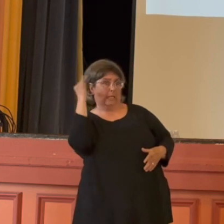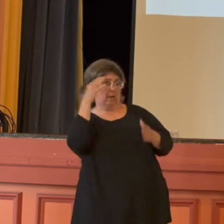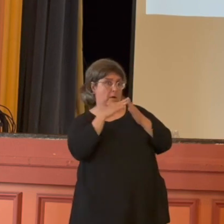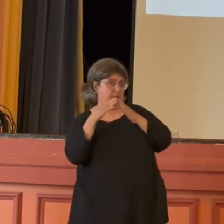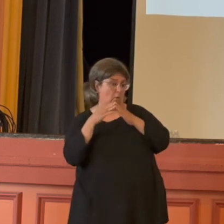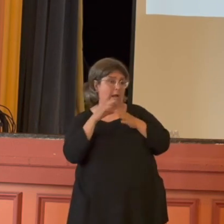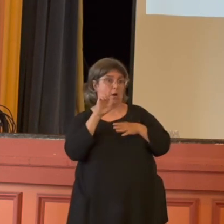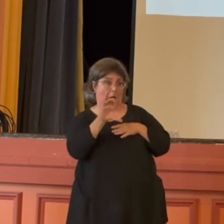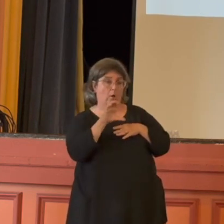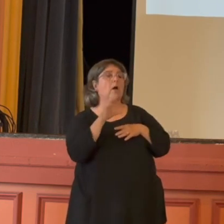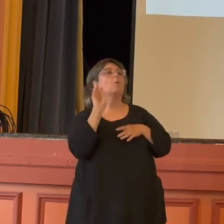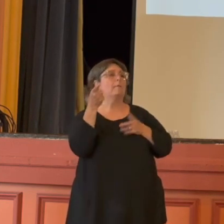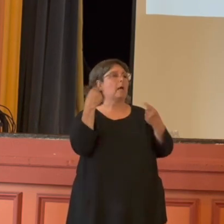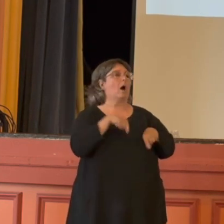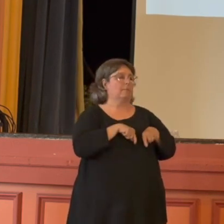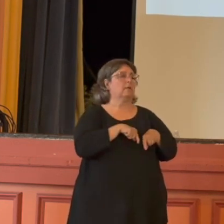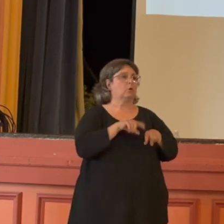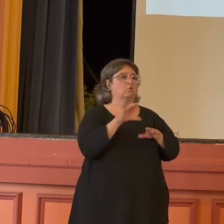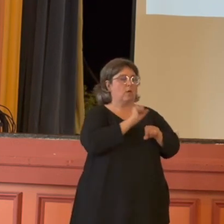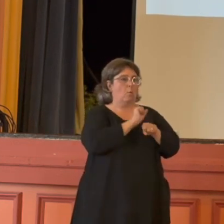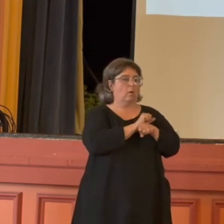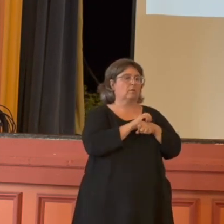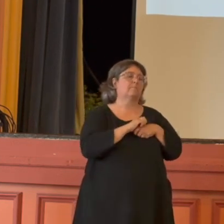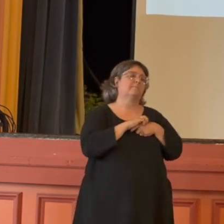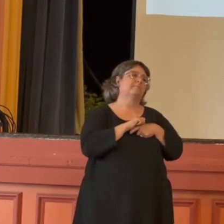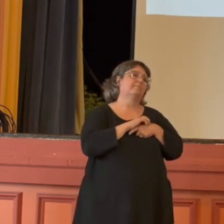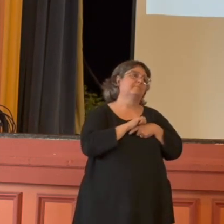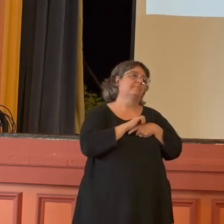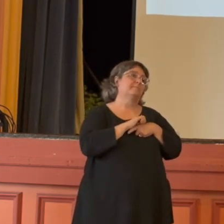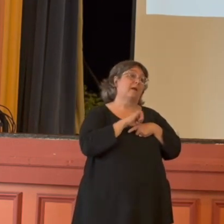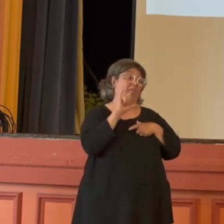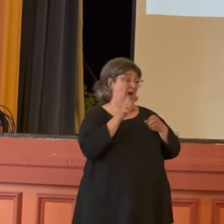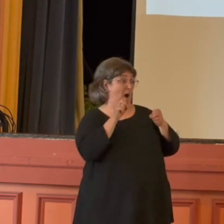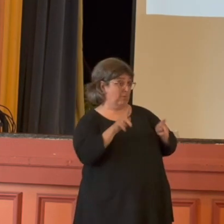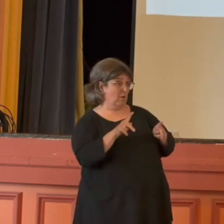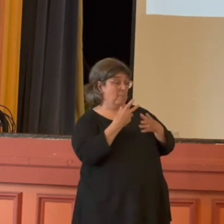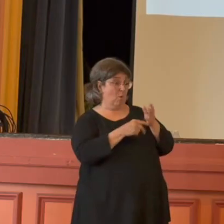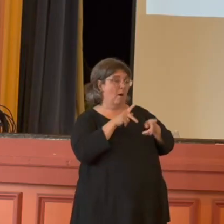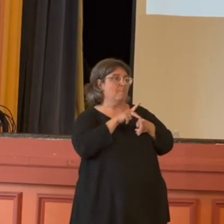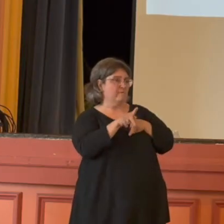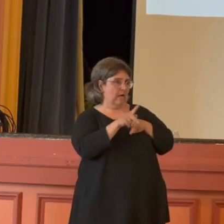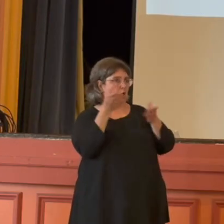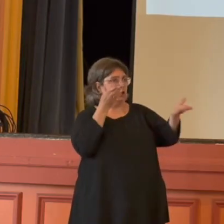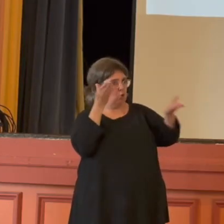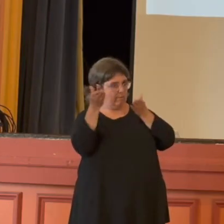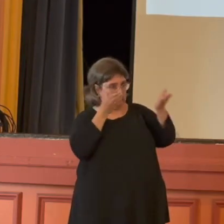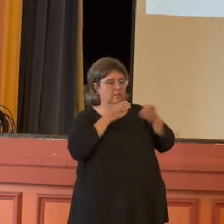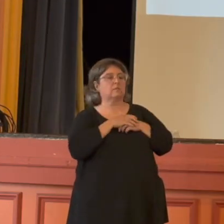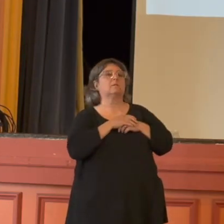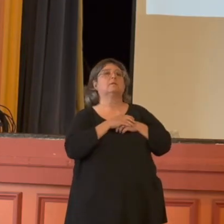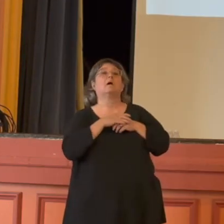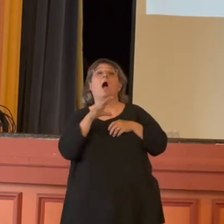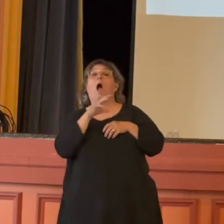Buffalo and Erie County that'll be coming in to do this work. But with that opportunity, both on the professional services side, as